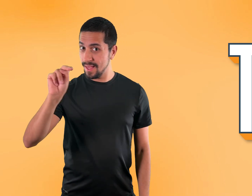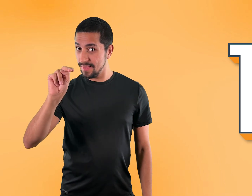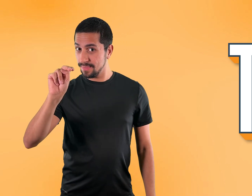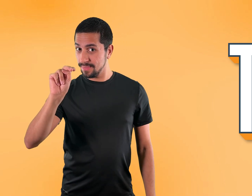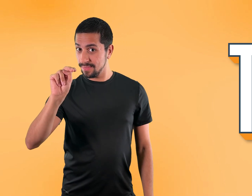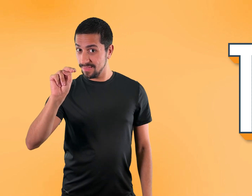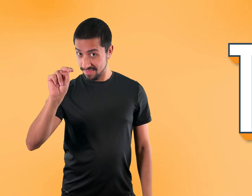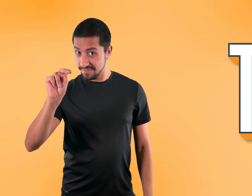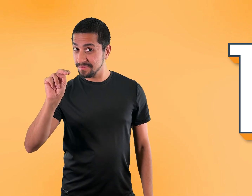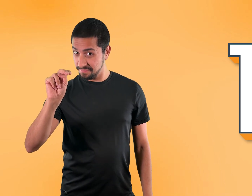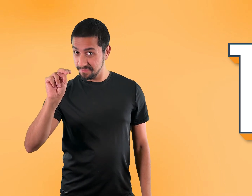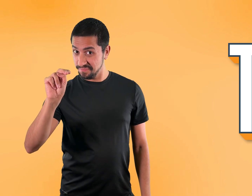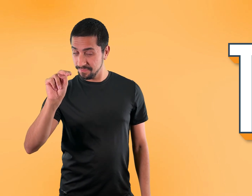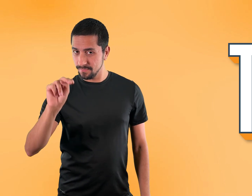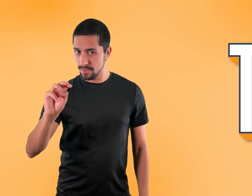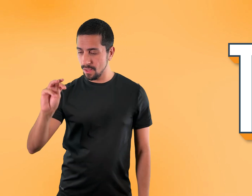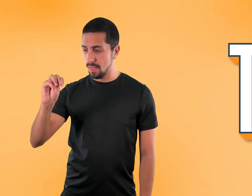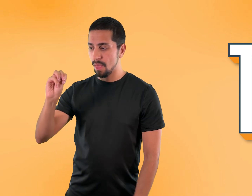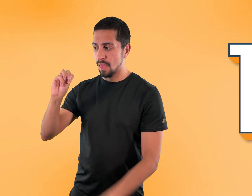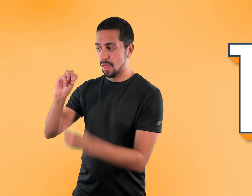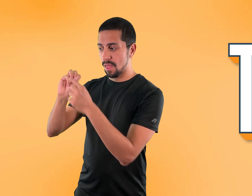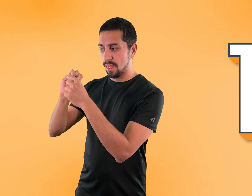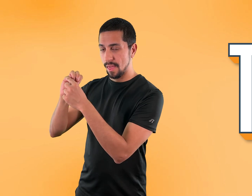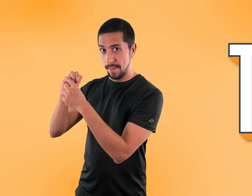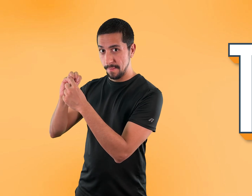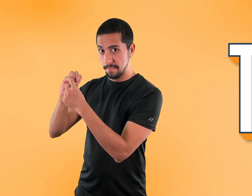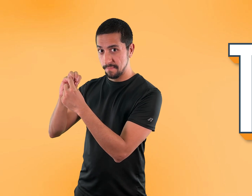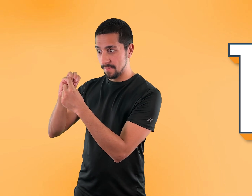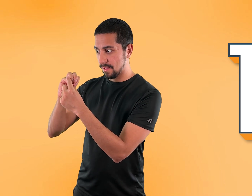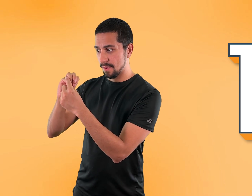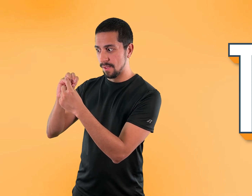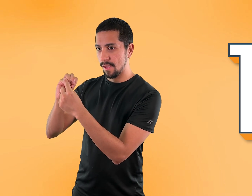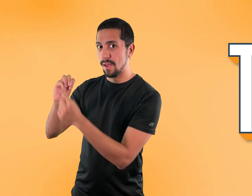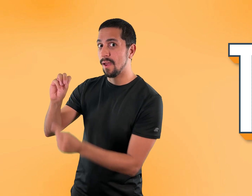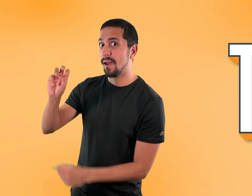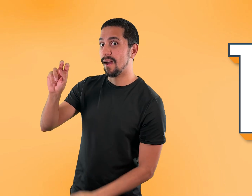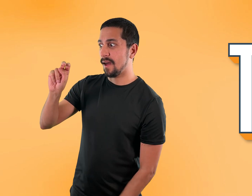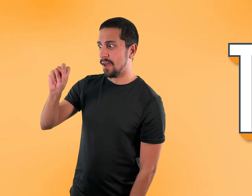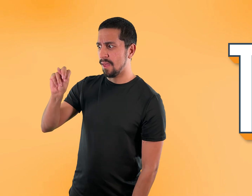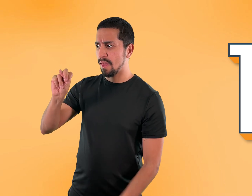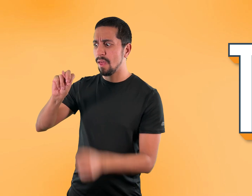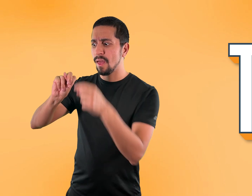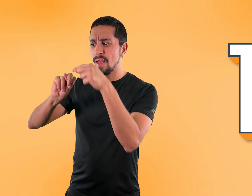thumb beneath your fingers? Like M and N.